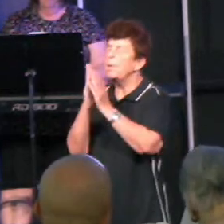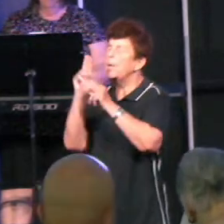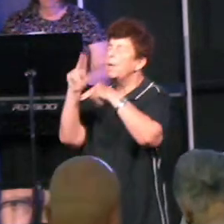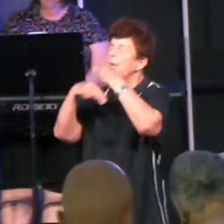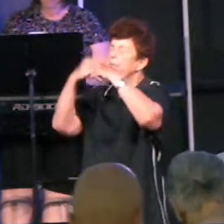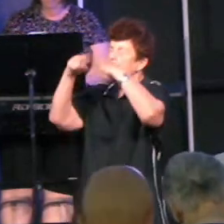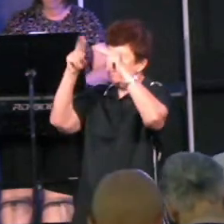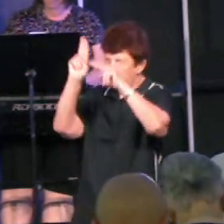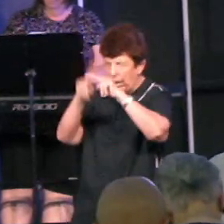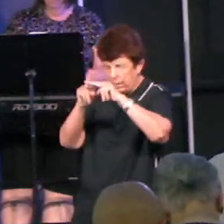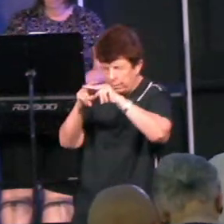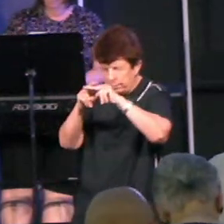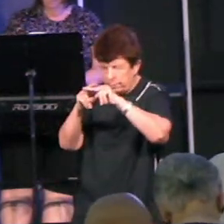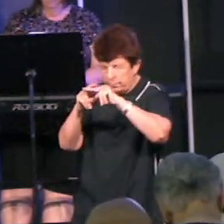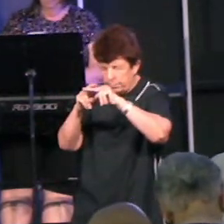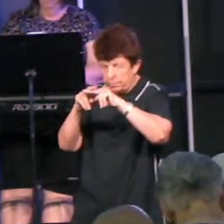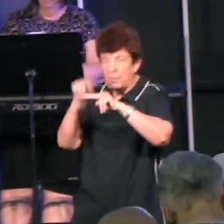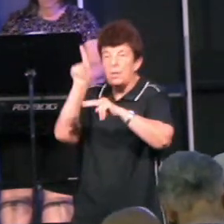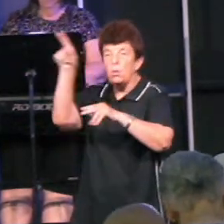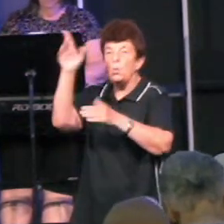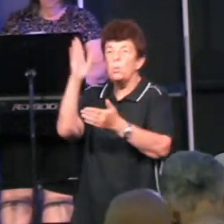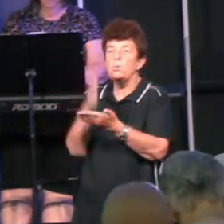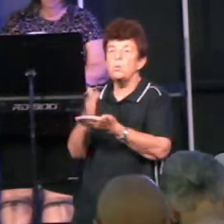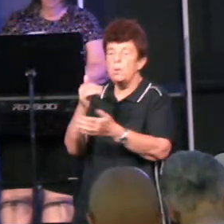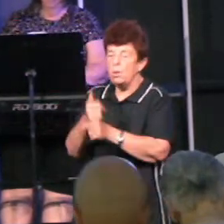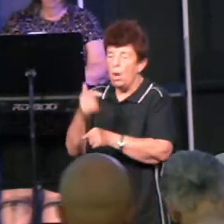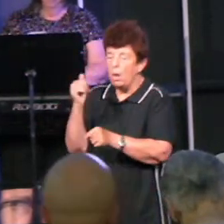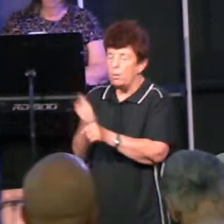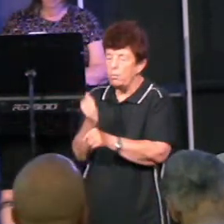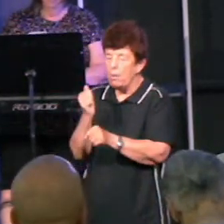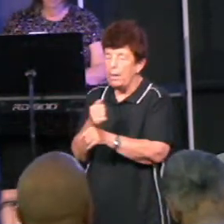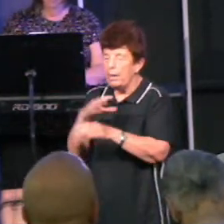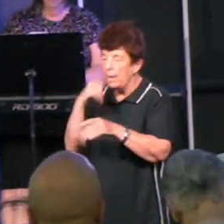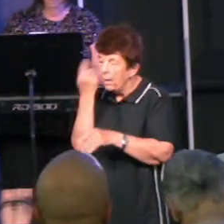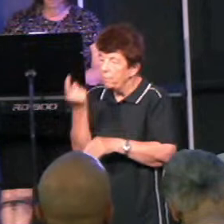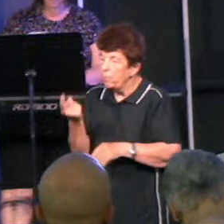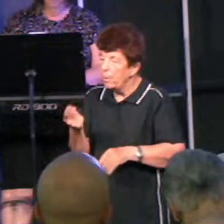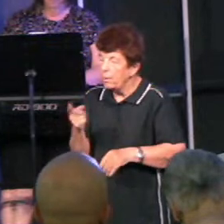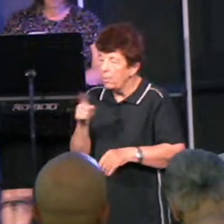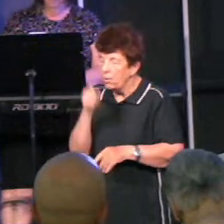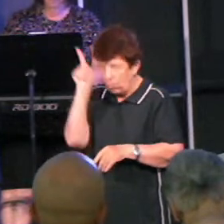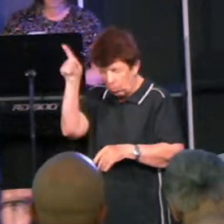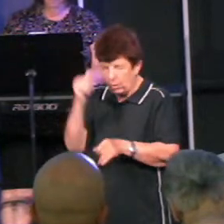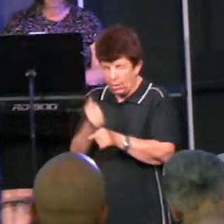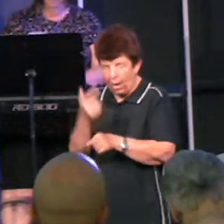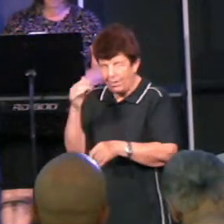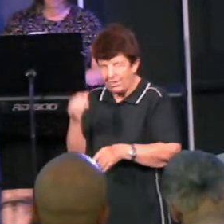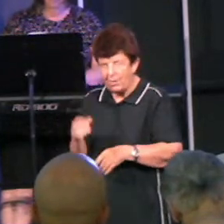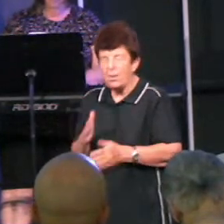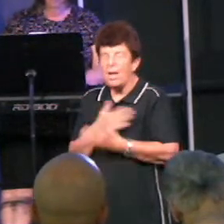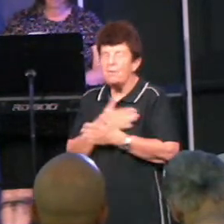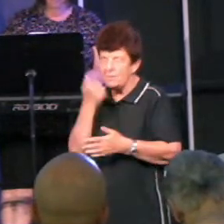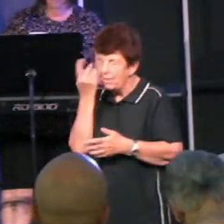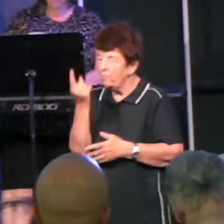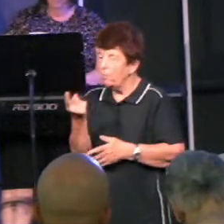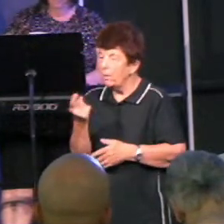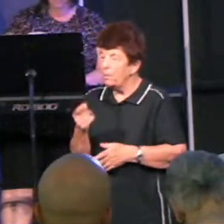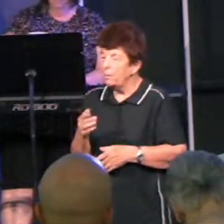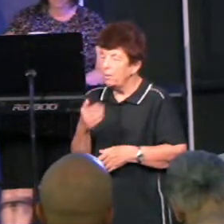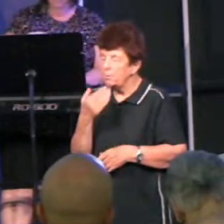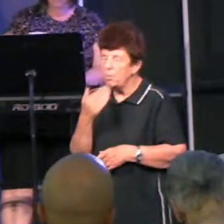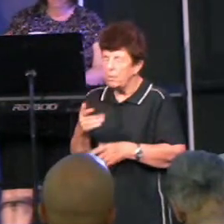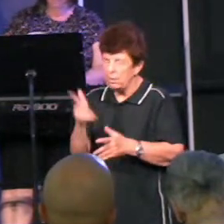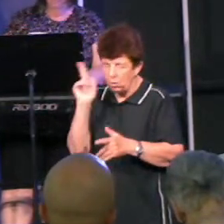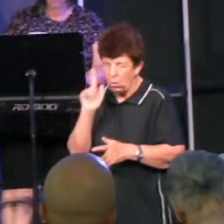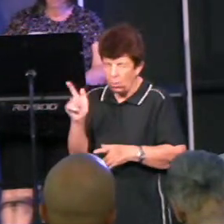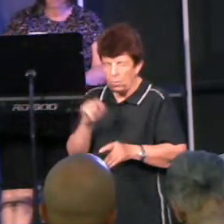Father, you are the God who created everyone and you are the God who loves everybody. So, dear Lord,